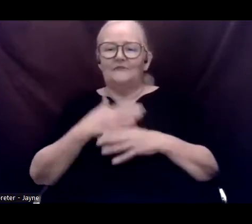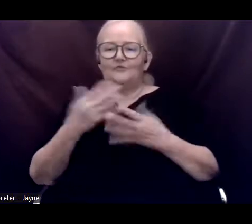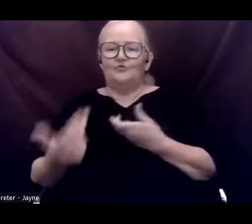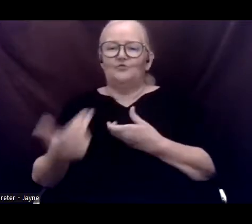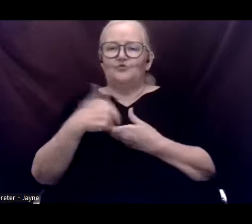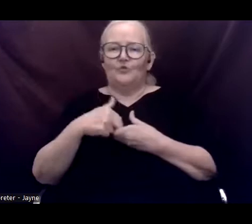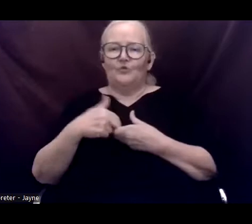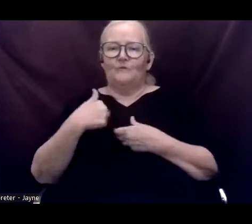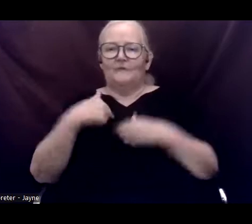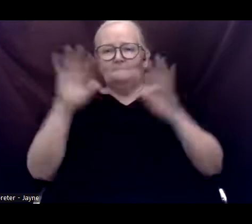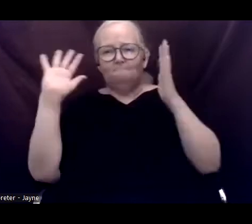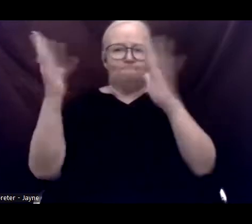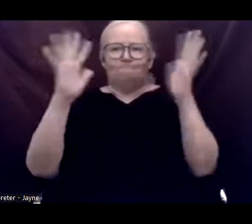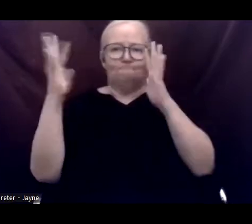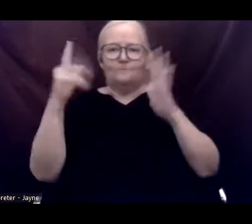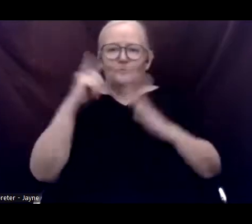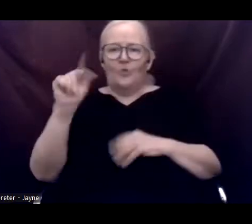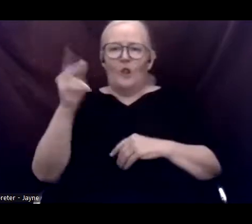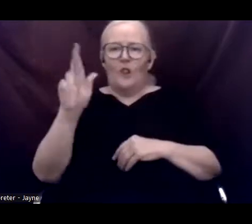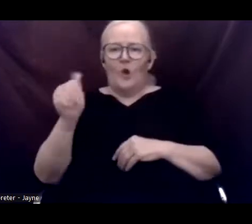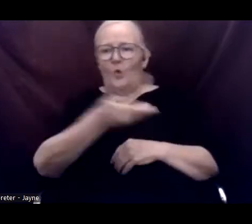warm UUCSS welcome.